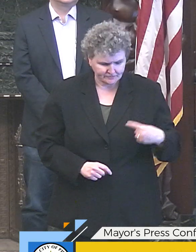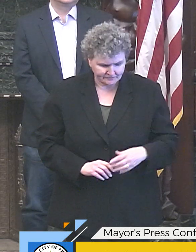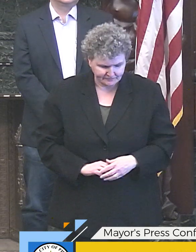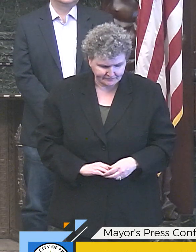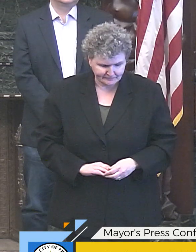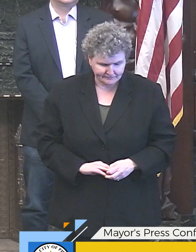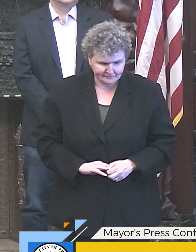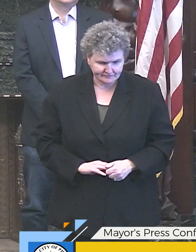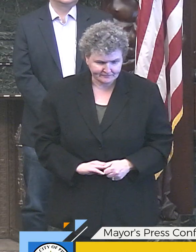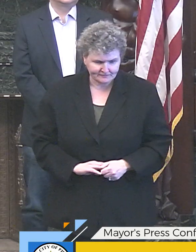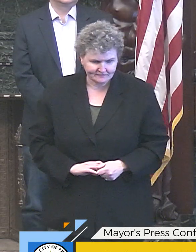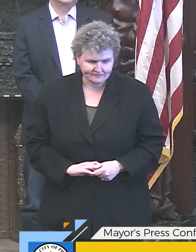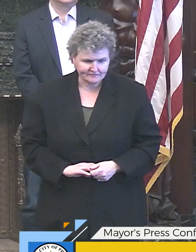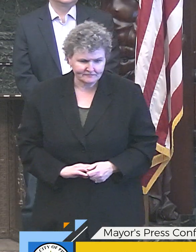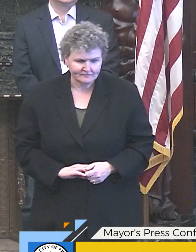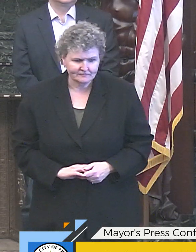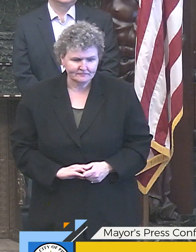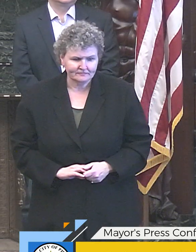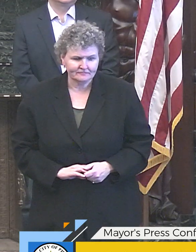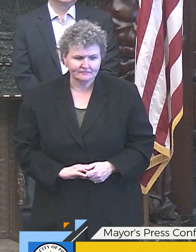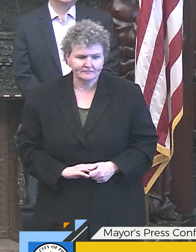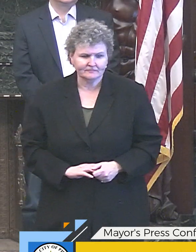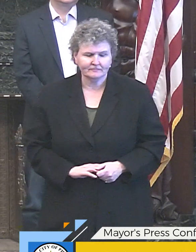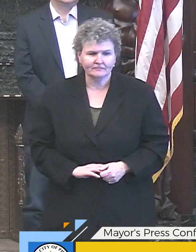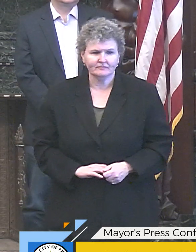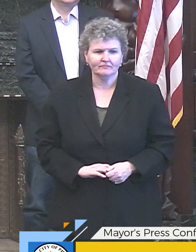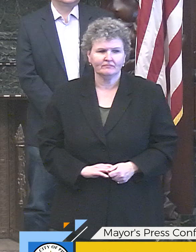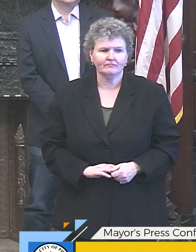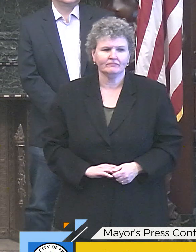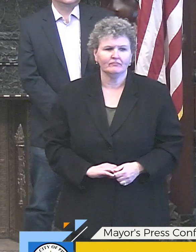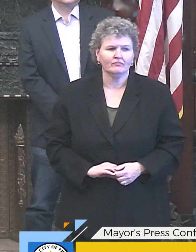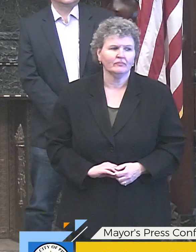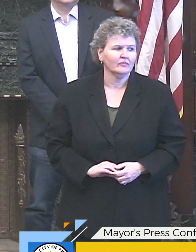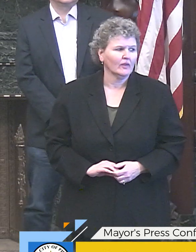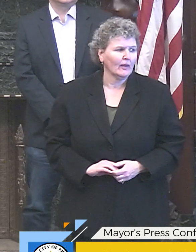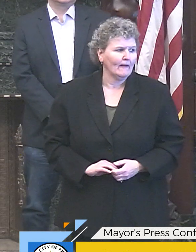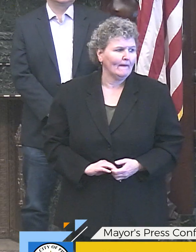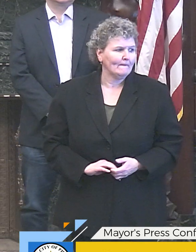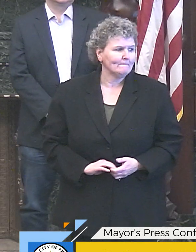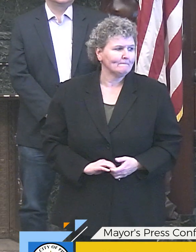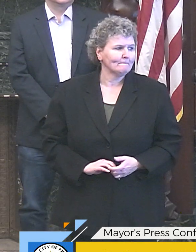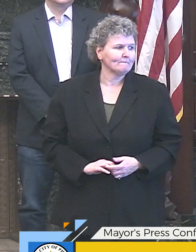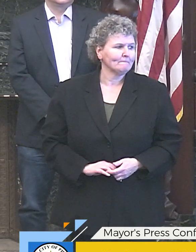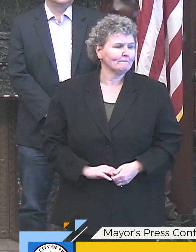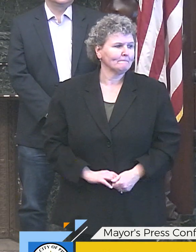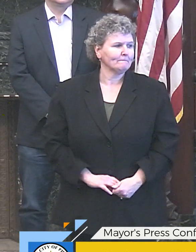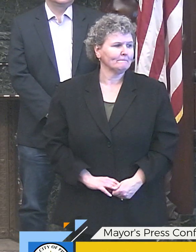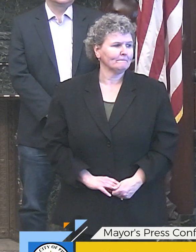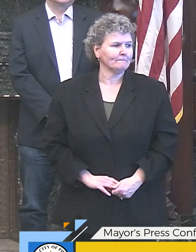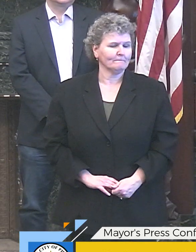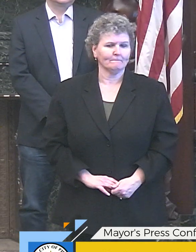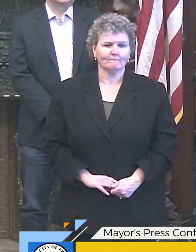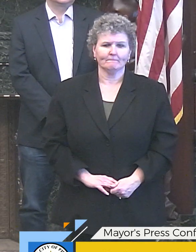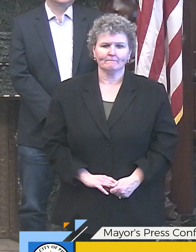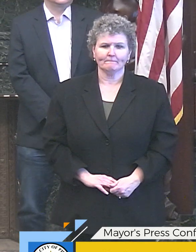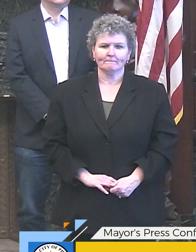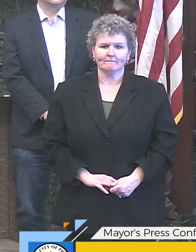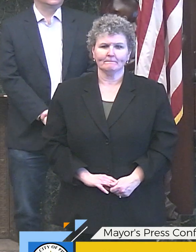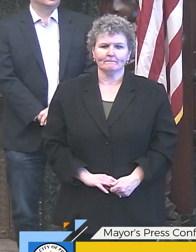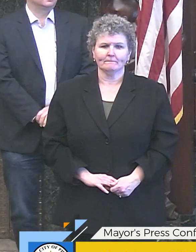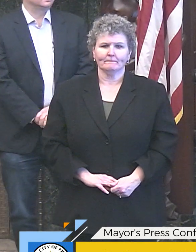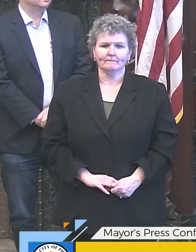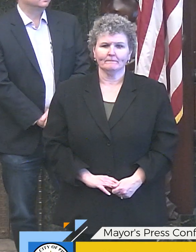tal vez alguna parte distribuida a algunas organizaciones que están ayudando a las personas indocumentadas. Bien, un